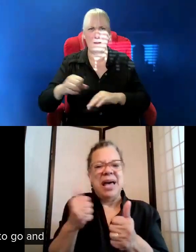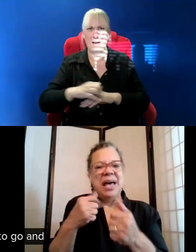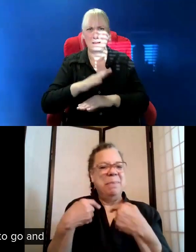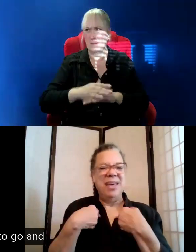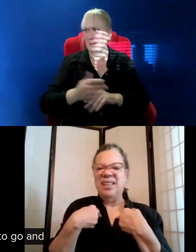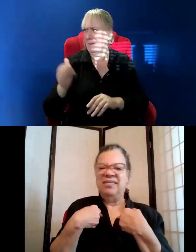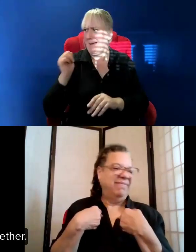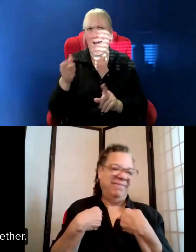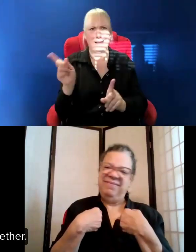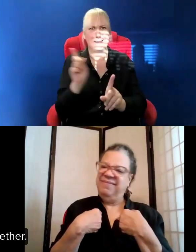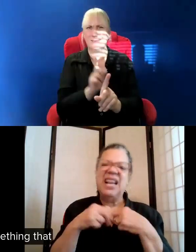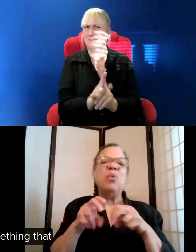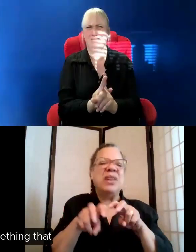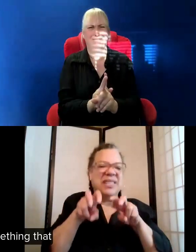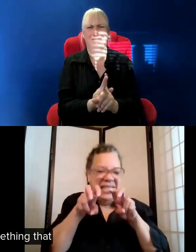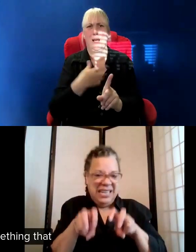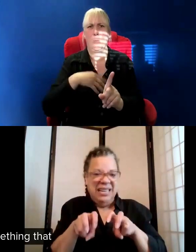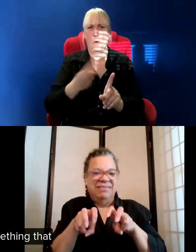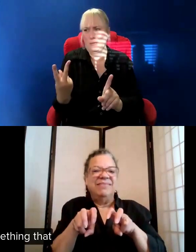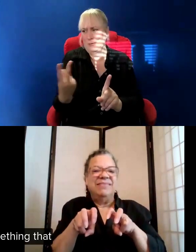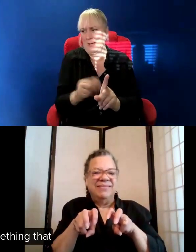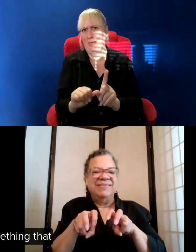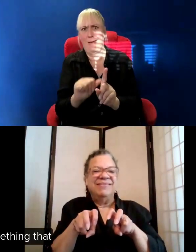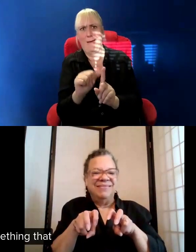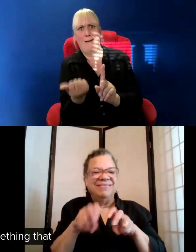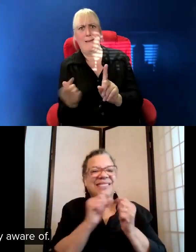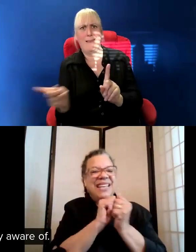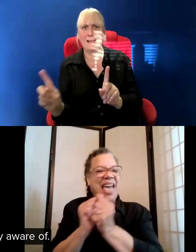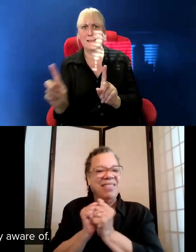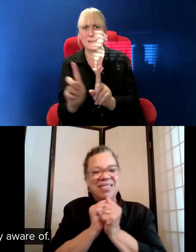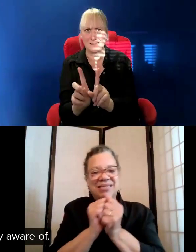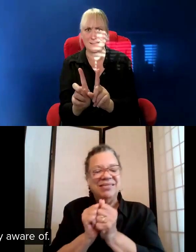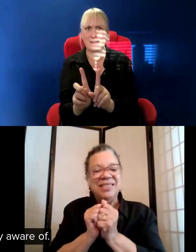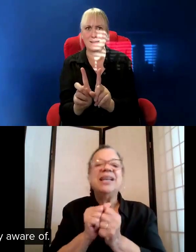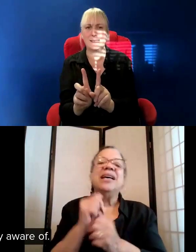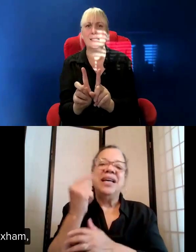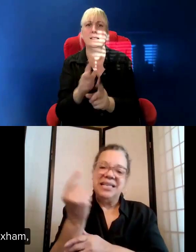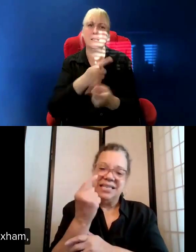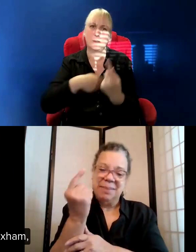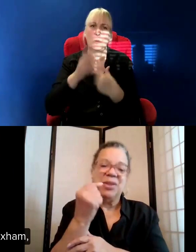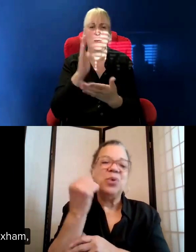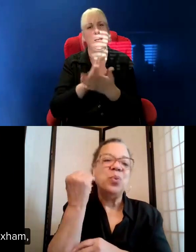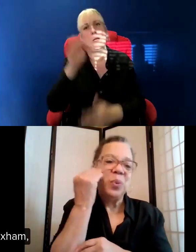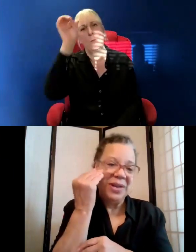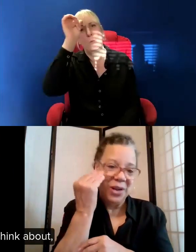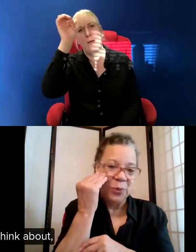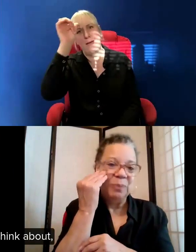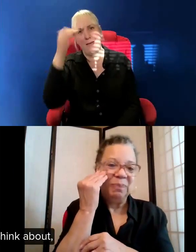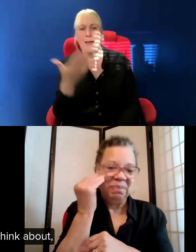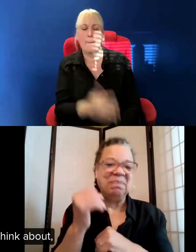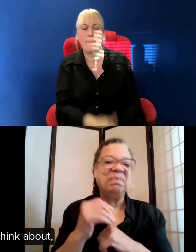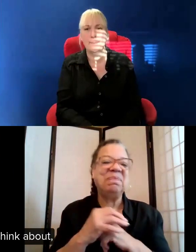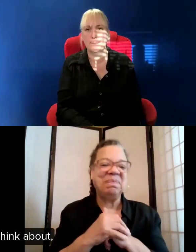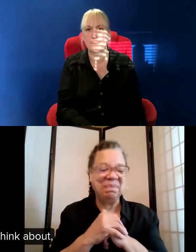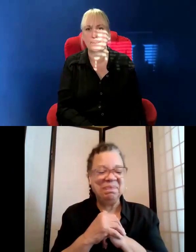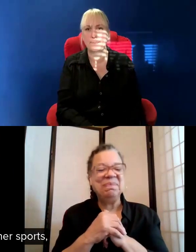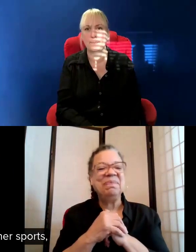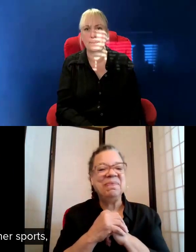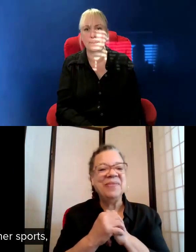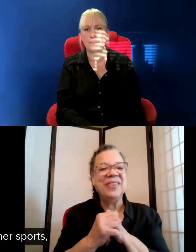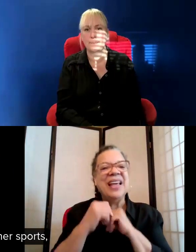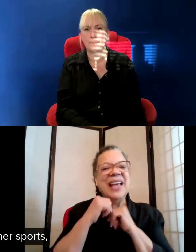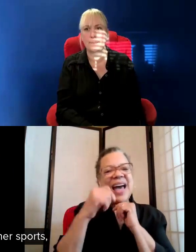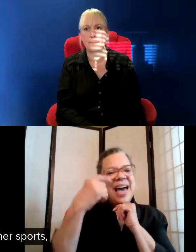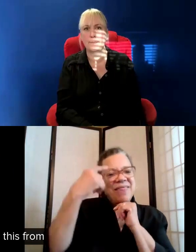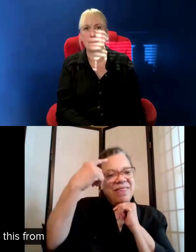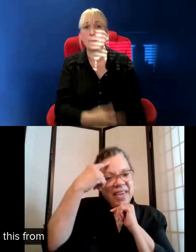I want us to go and sit together. So it is something that we are very aware of at Wrexham. I just often think about, even